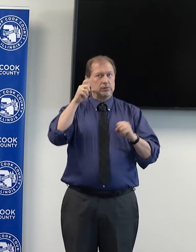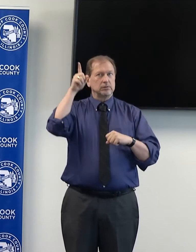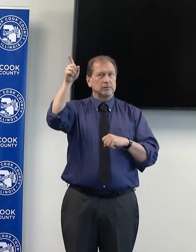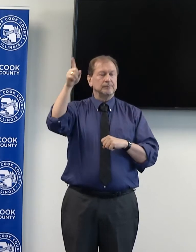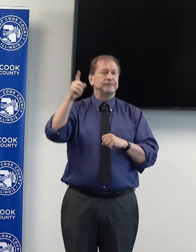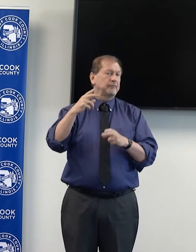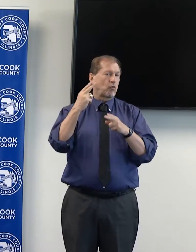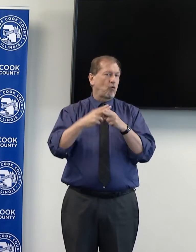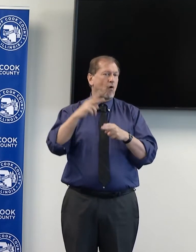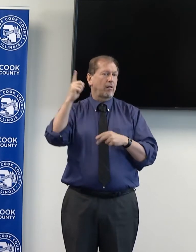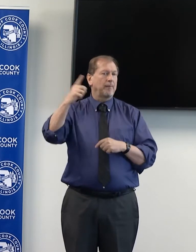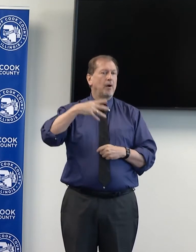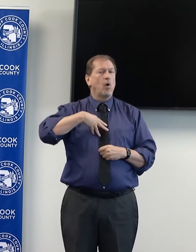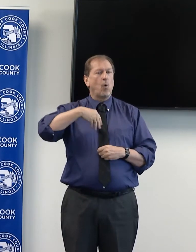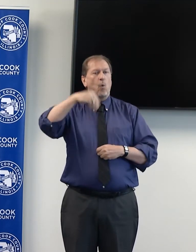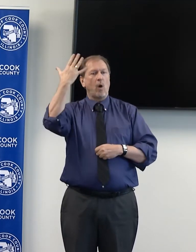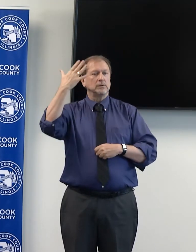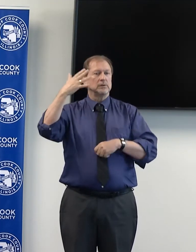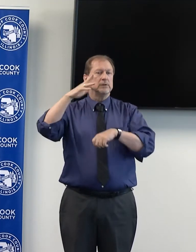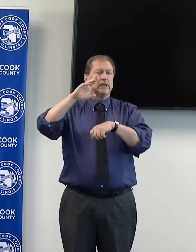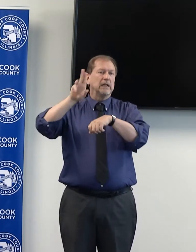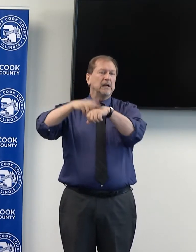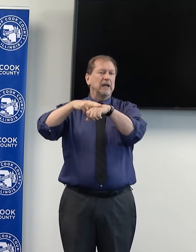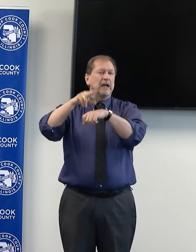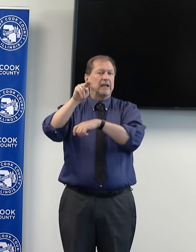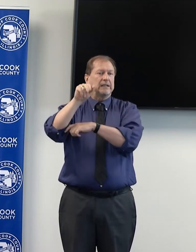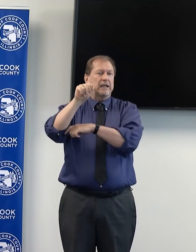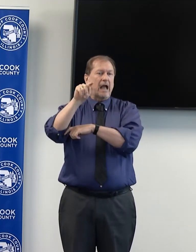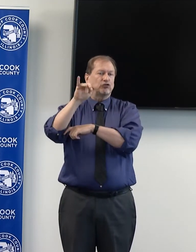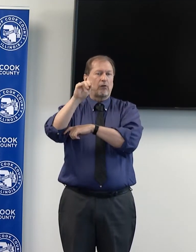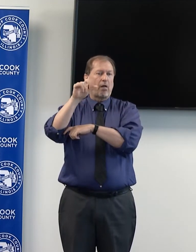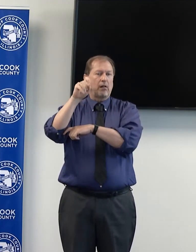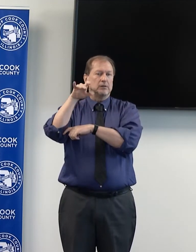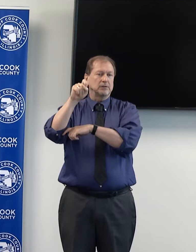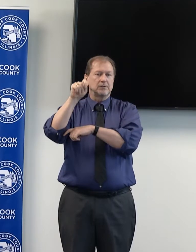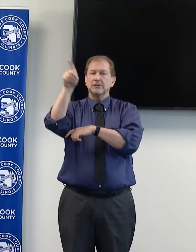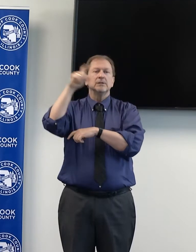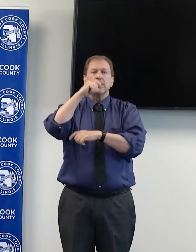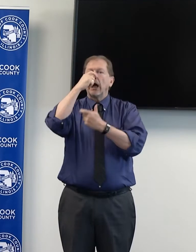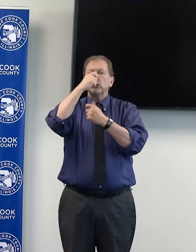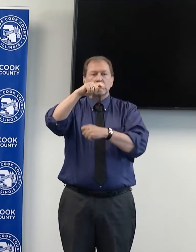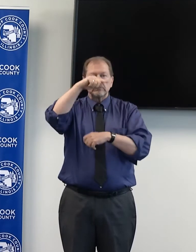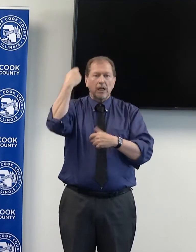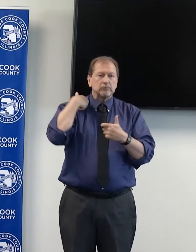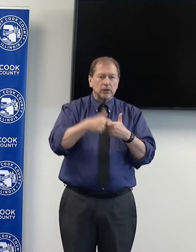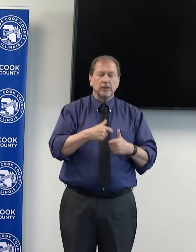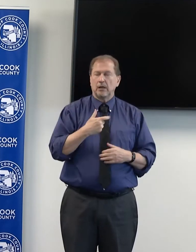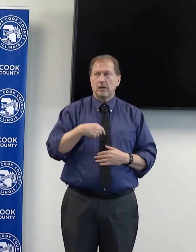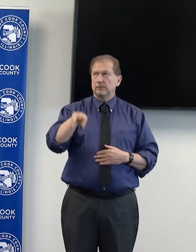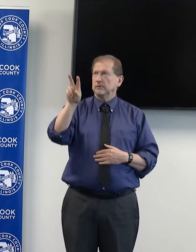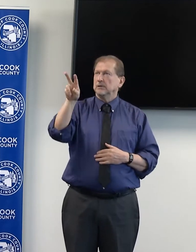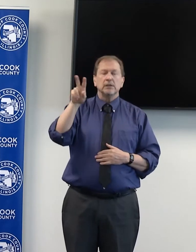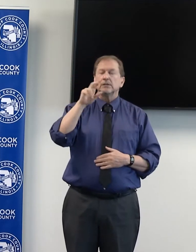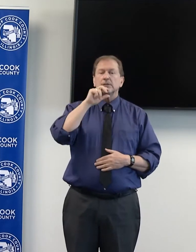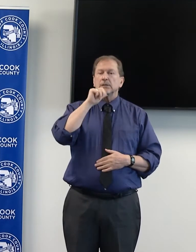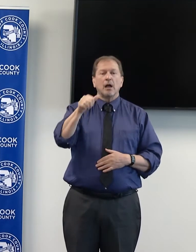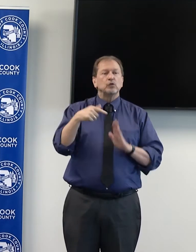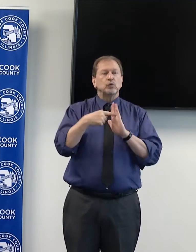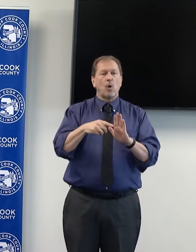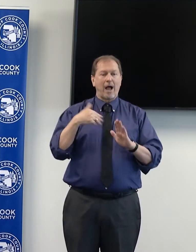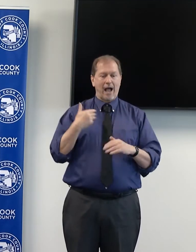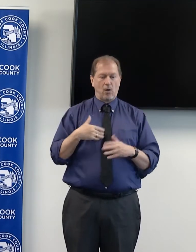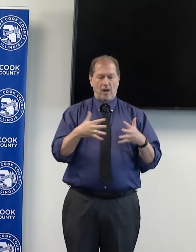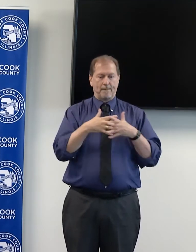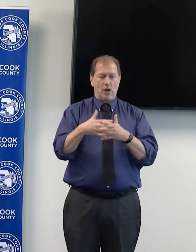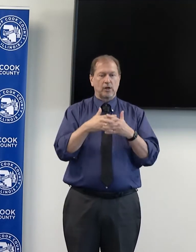I've said before, those of us who believe that that doesn't reflect the values of our great nation need to be working hard in November to change our federal